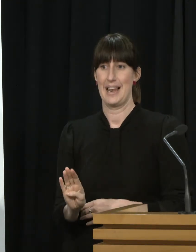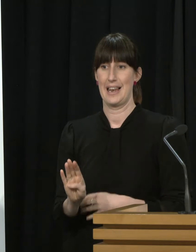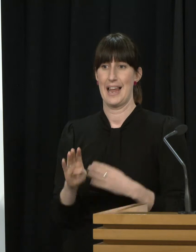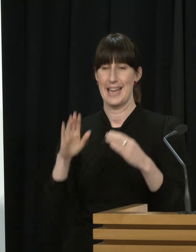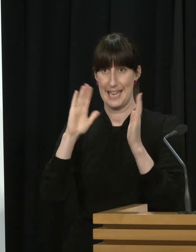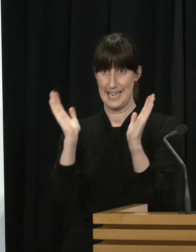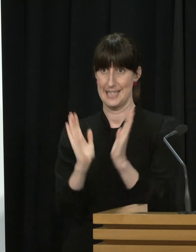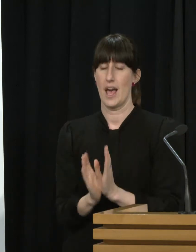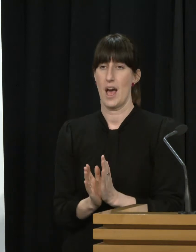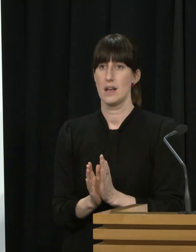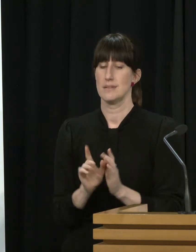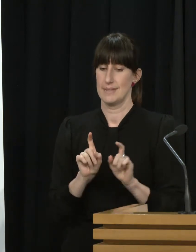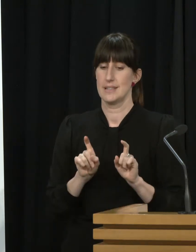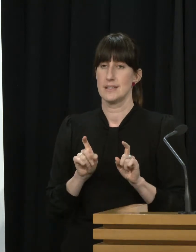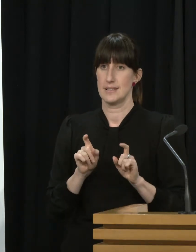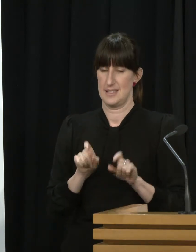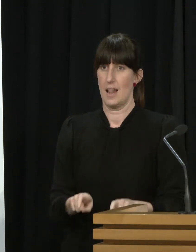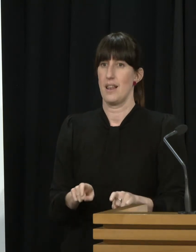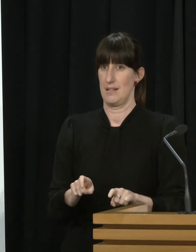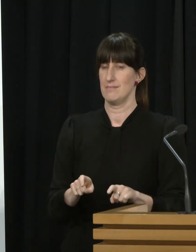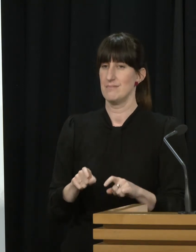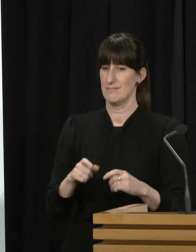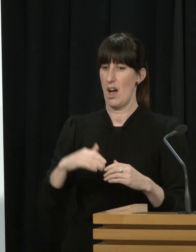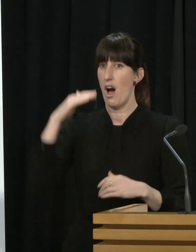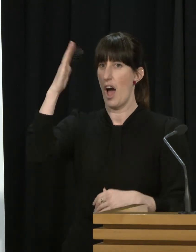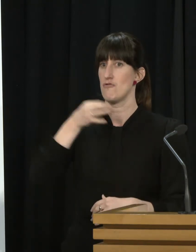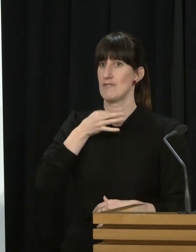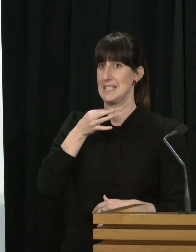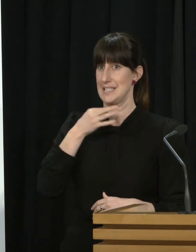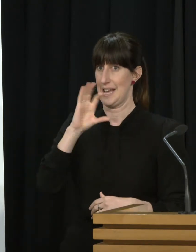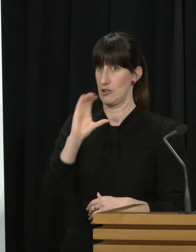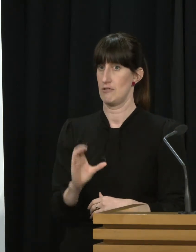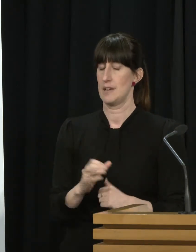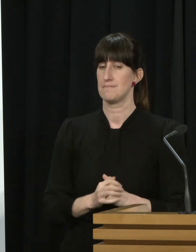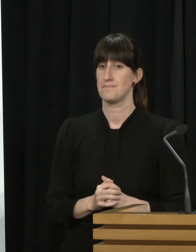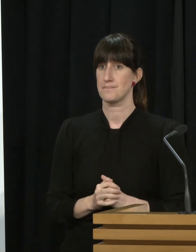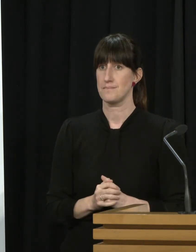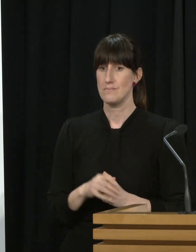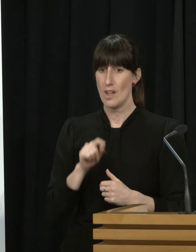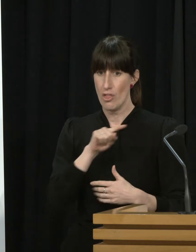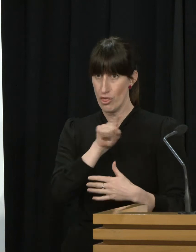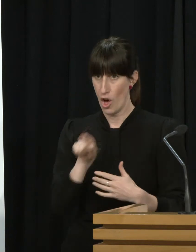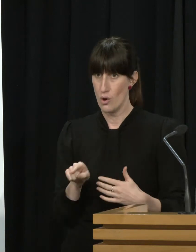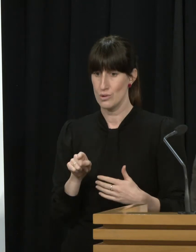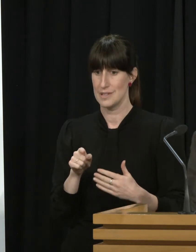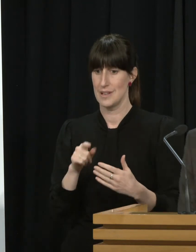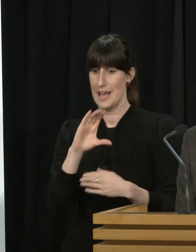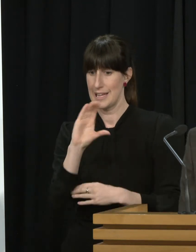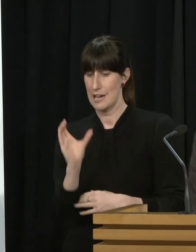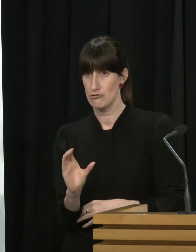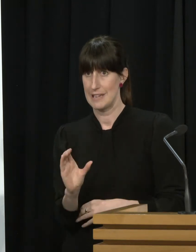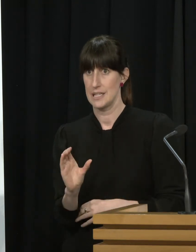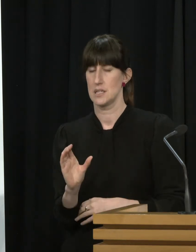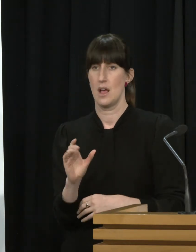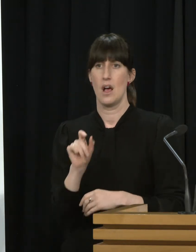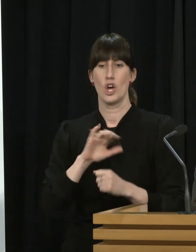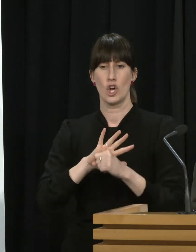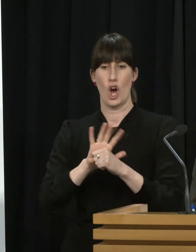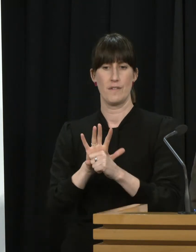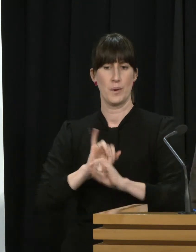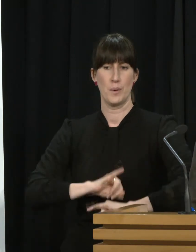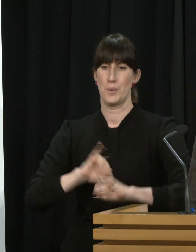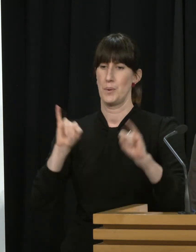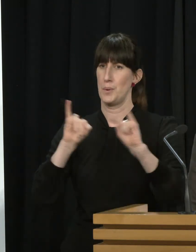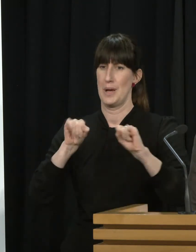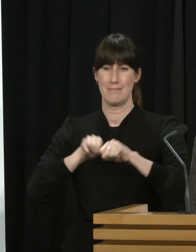in place for specific countries as outbreaks there are out of control, and we want to reduce the risk to New Zealanders of people